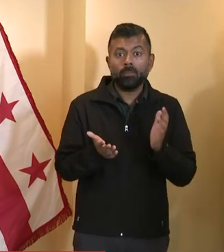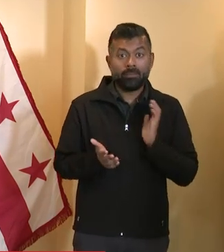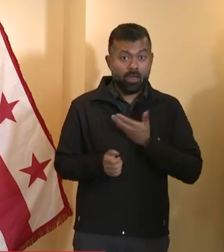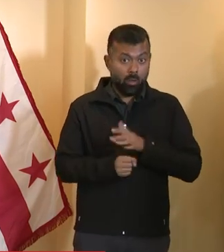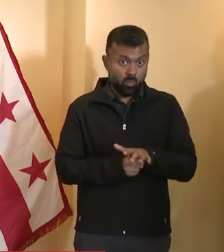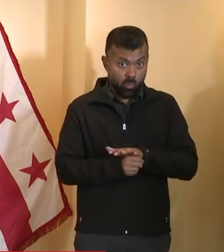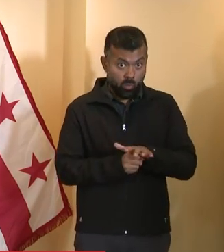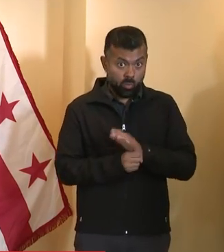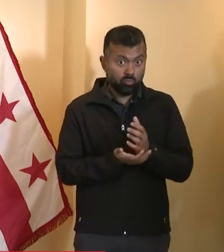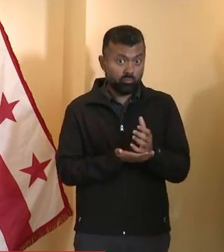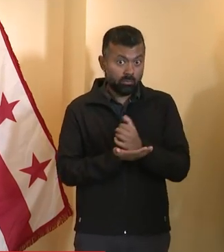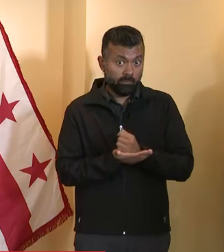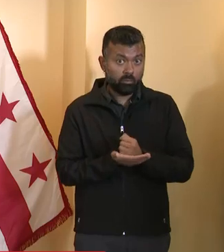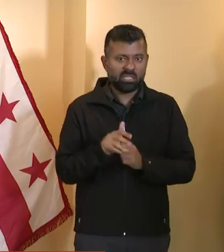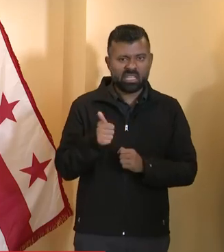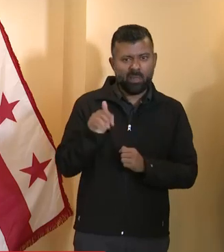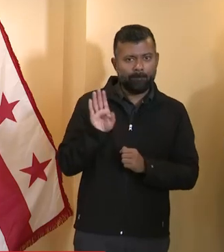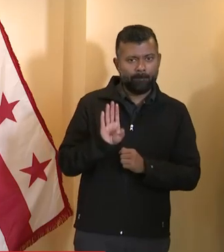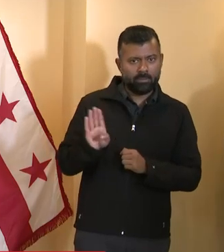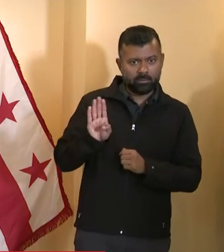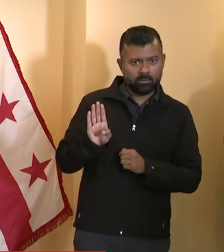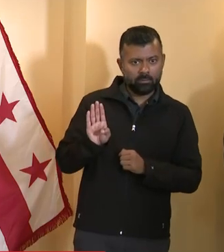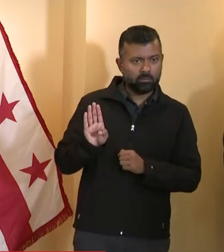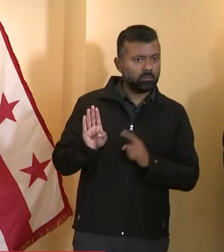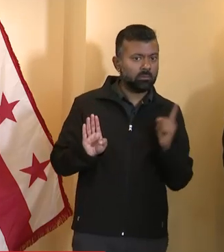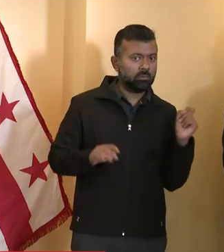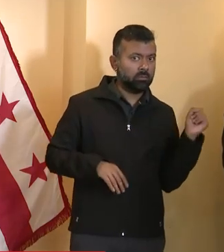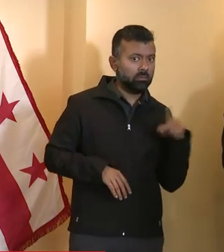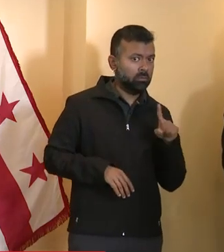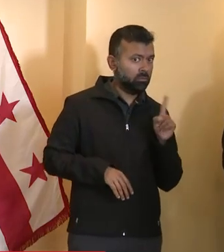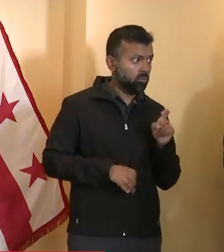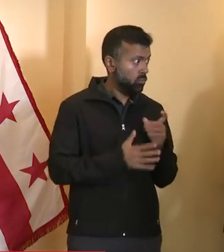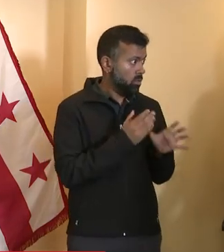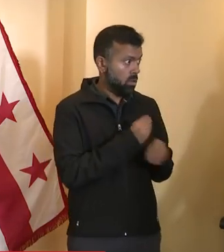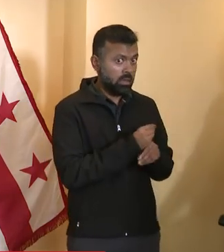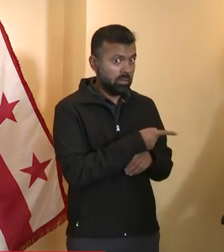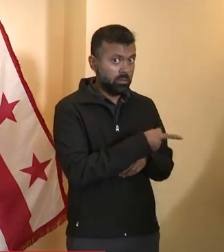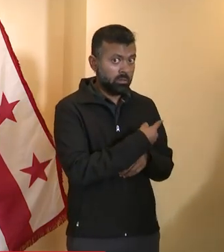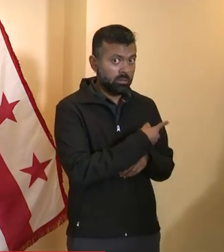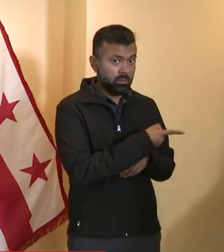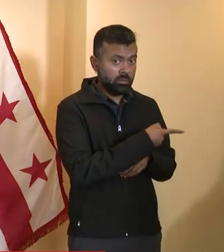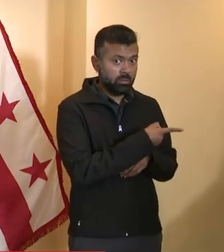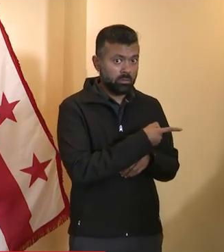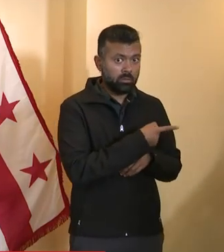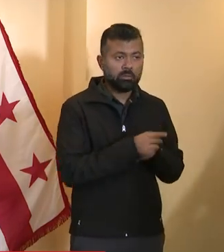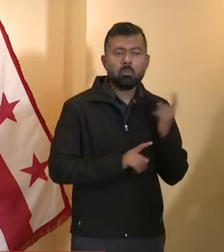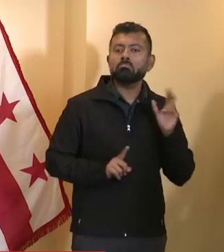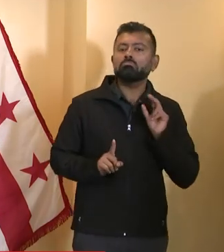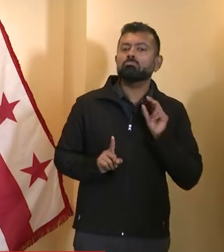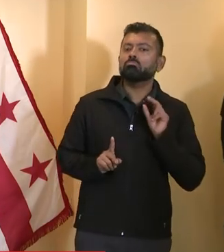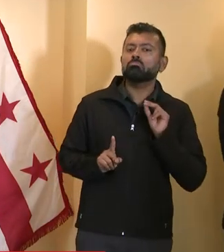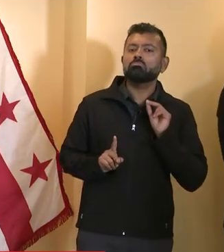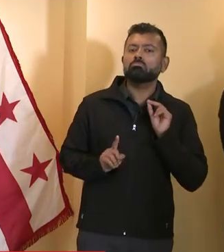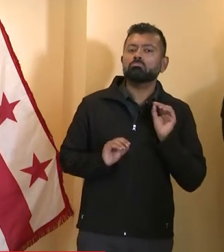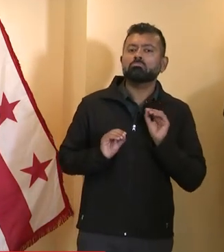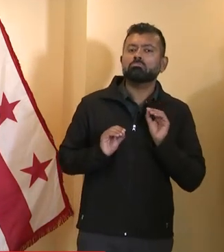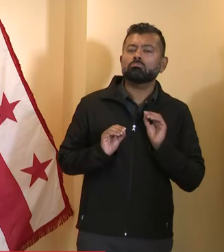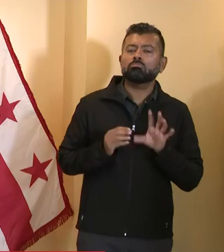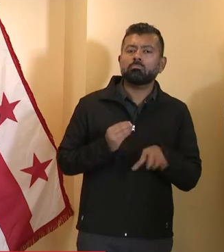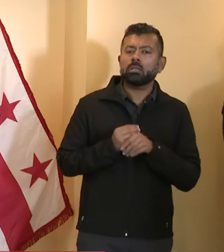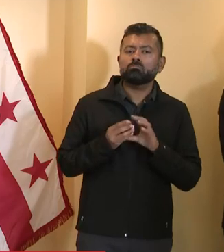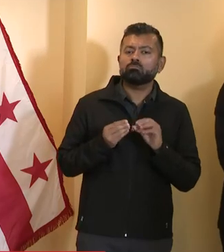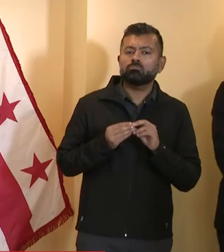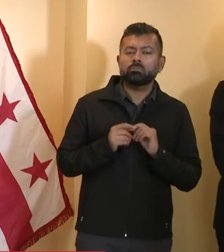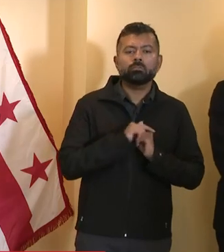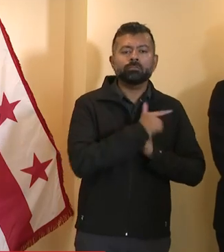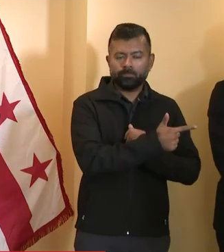Yeah. Were you wanting to add anything, though, before I ask? I just want to give – okay. I saw you starting to watch, so I just want to make sure. Mayor Rebecca with 7